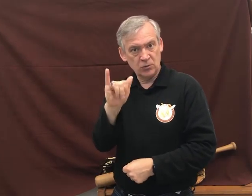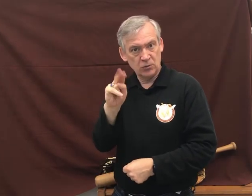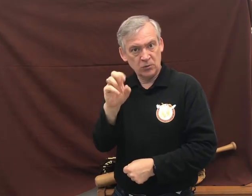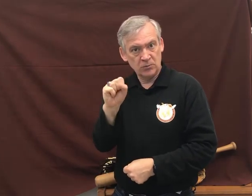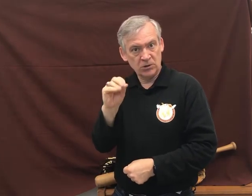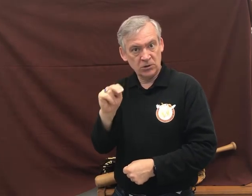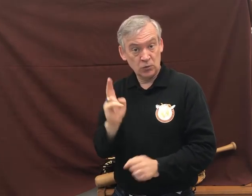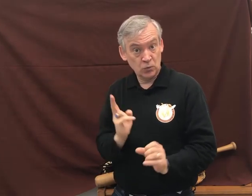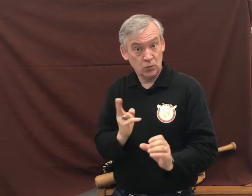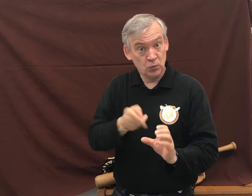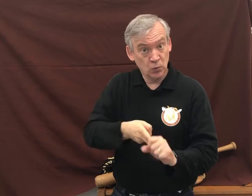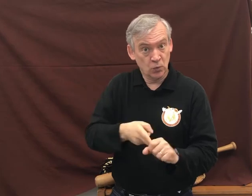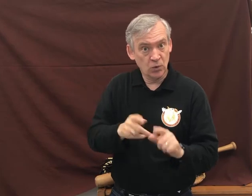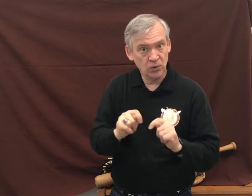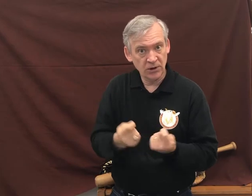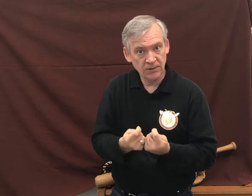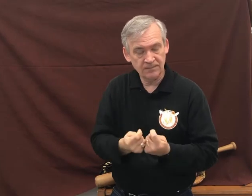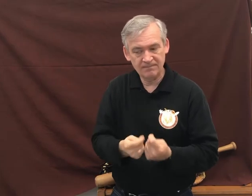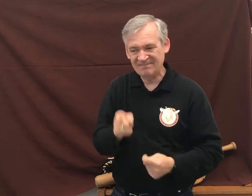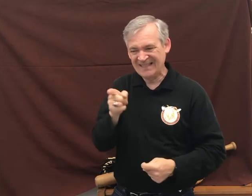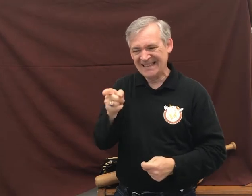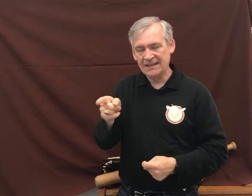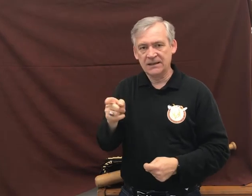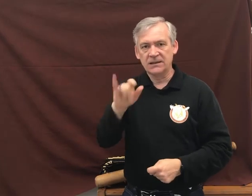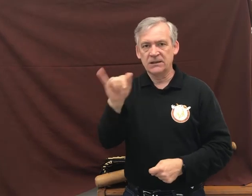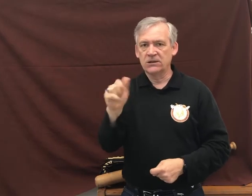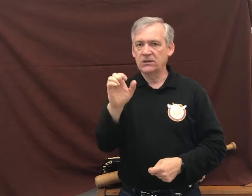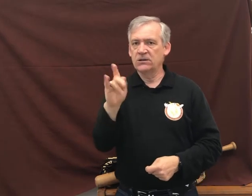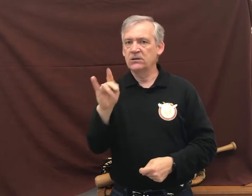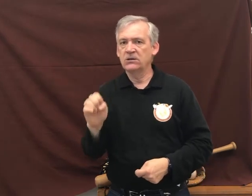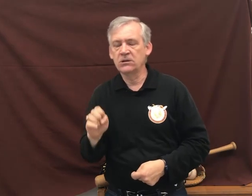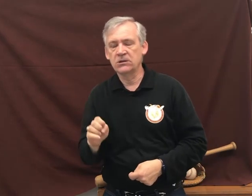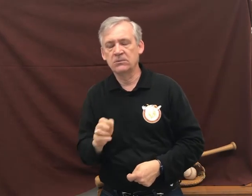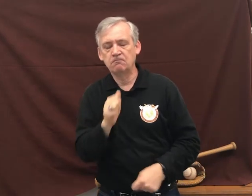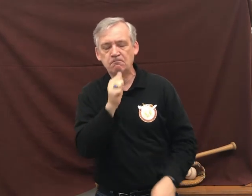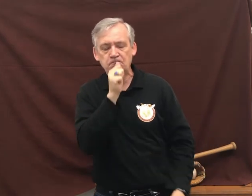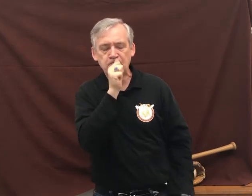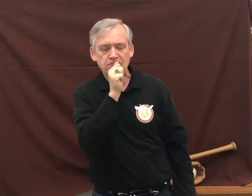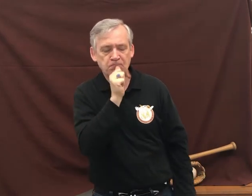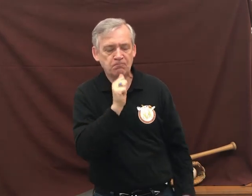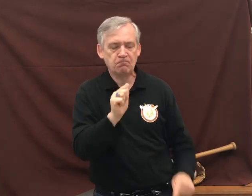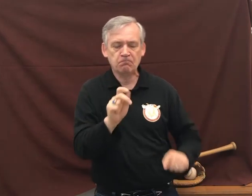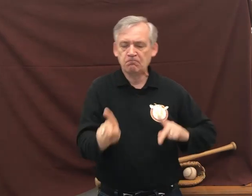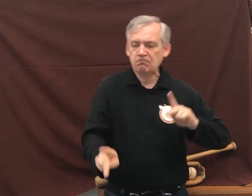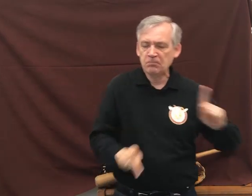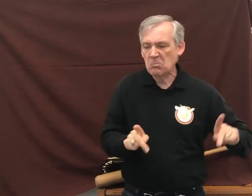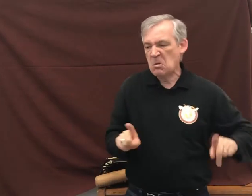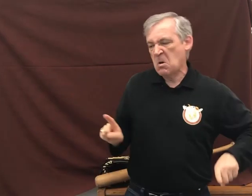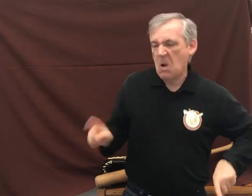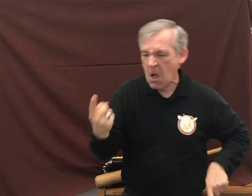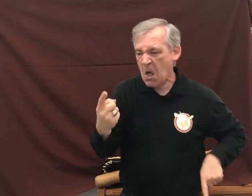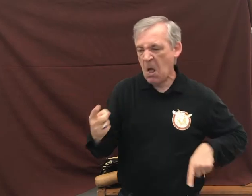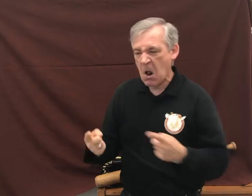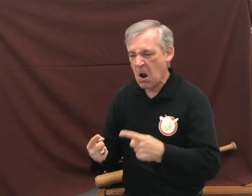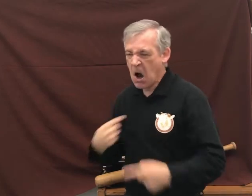during which Jackie had quietly endured racial taunts, threats on his life,